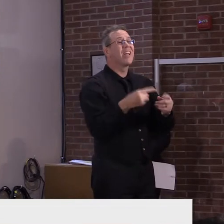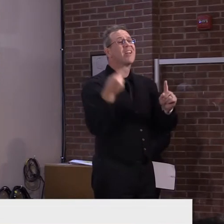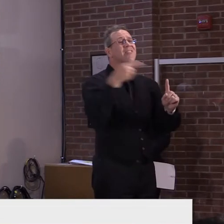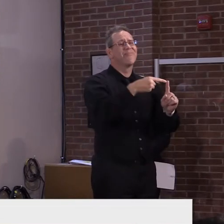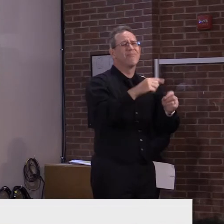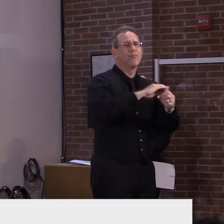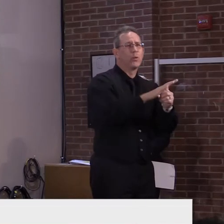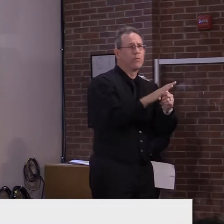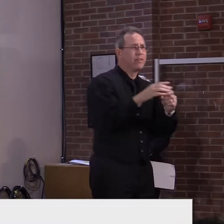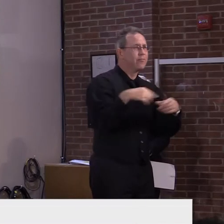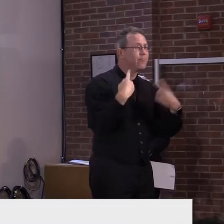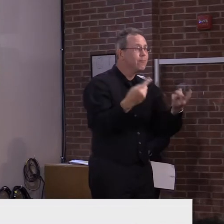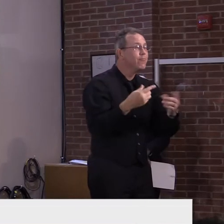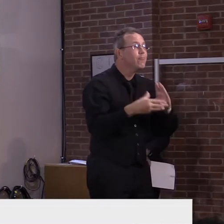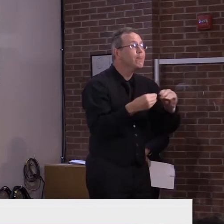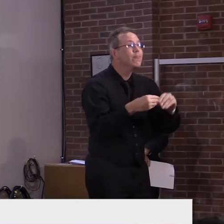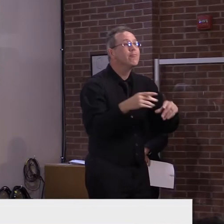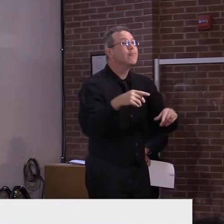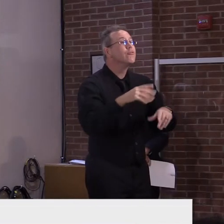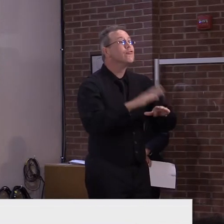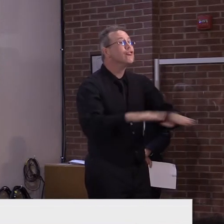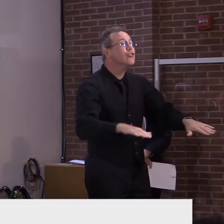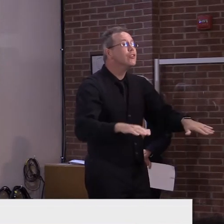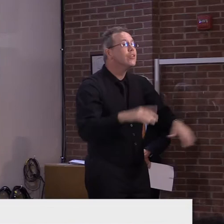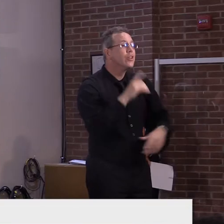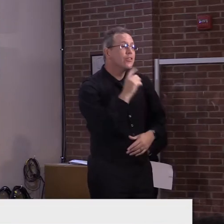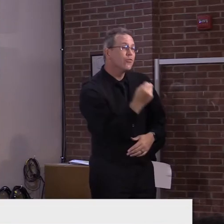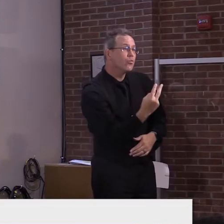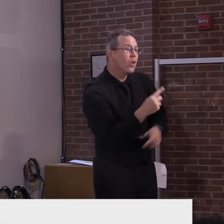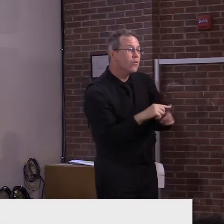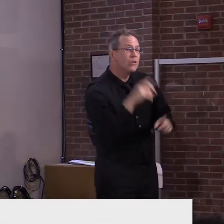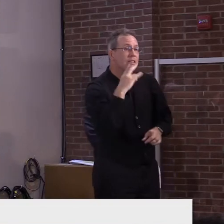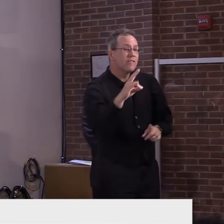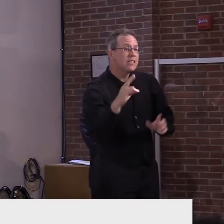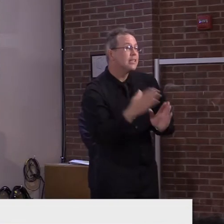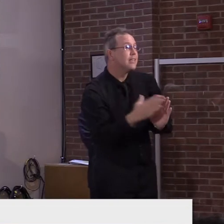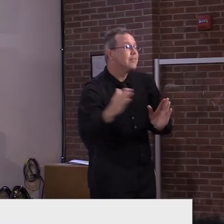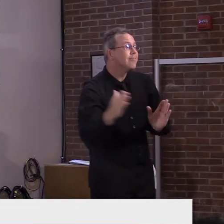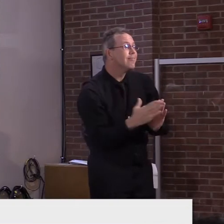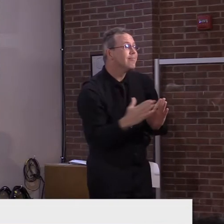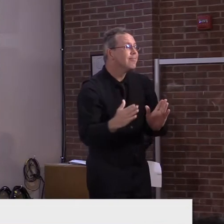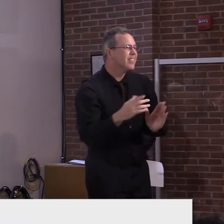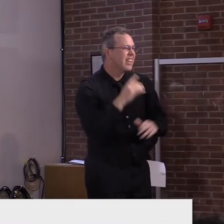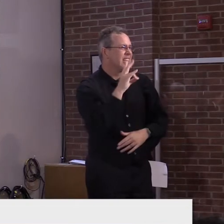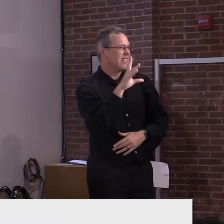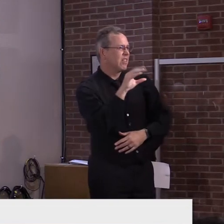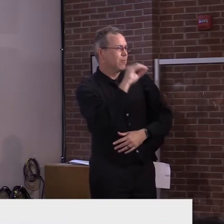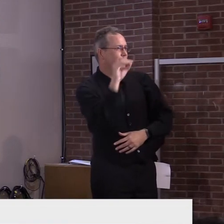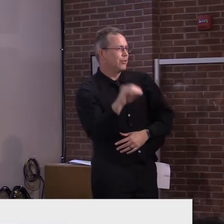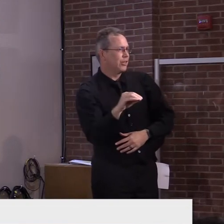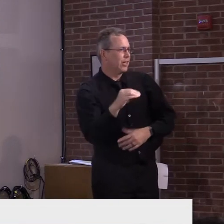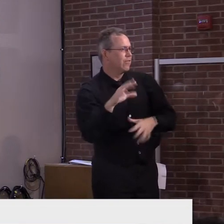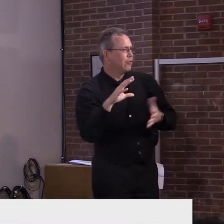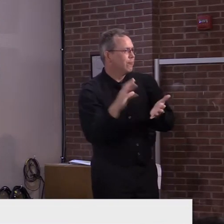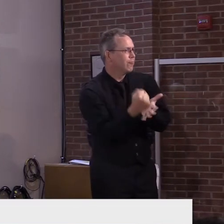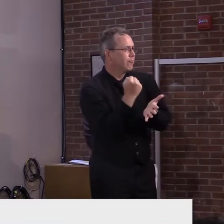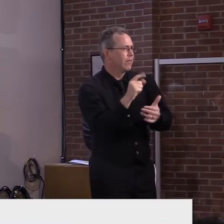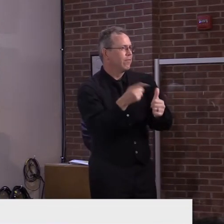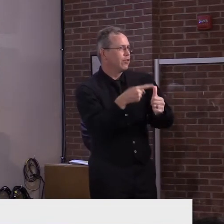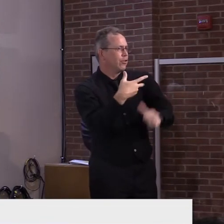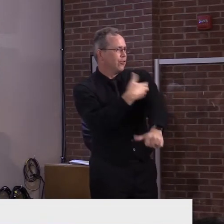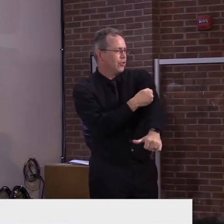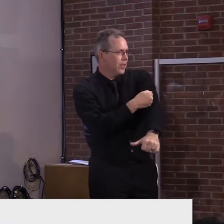75% of children between the ages of 12 and 17 have received at least one dose, the first state in the nation to get